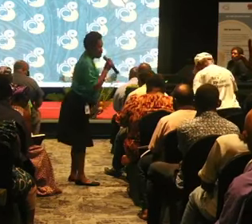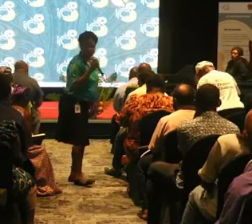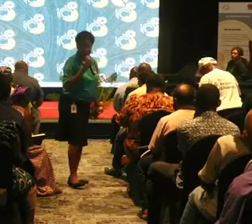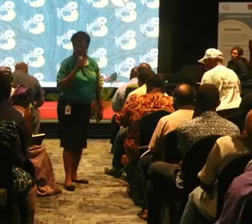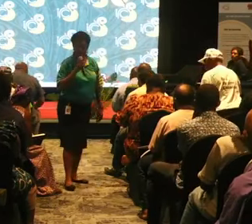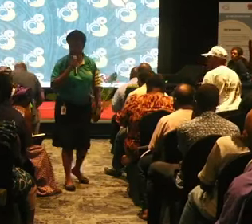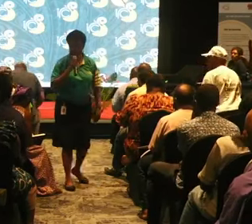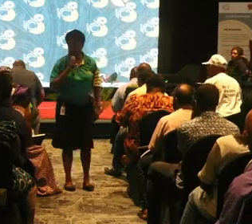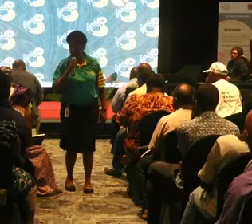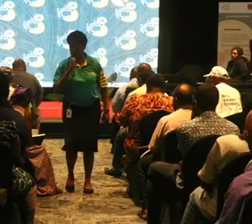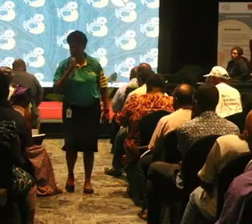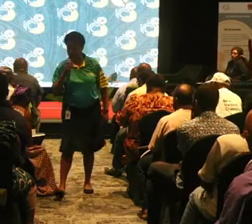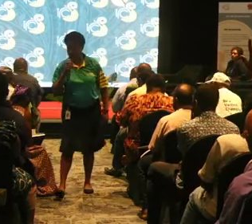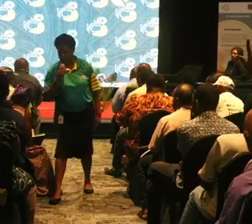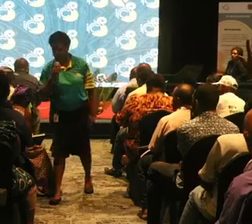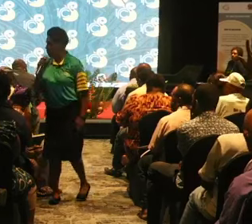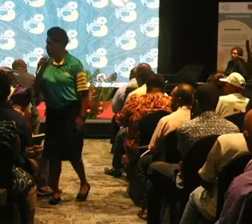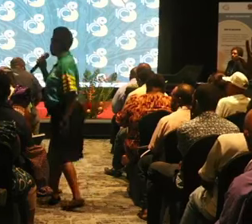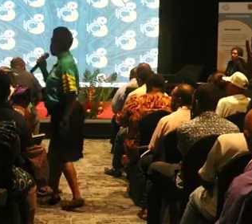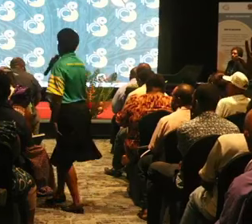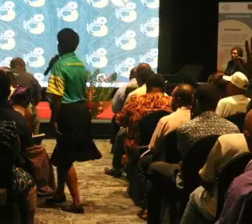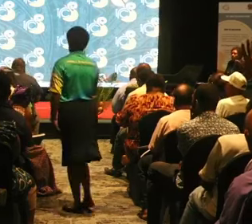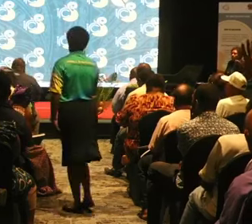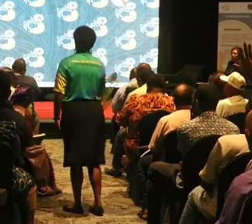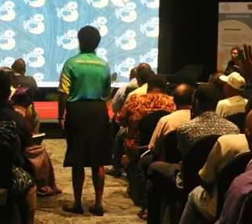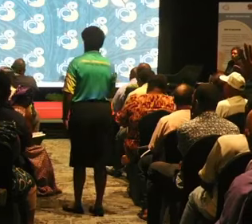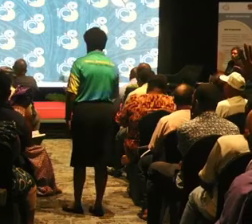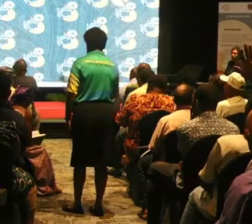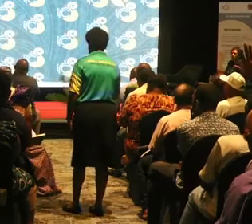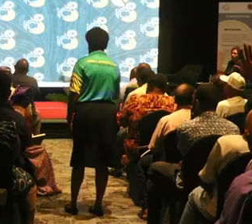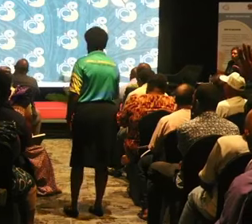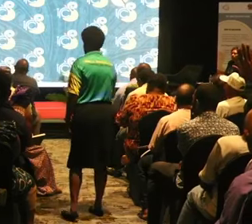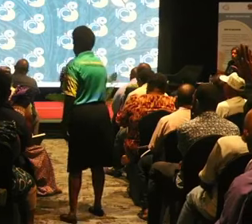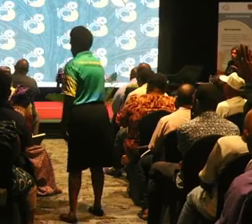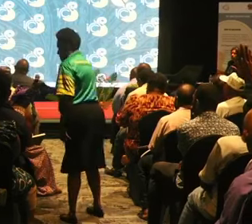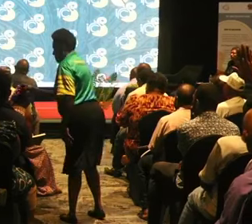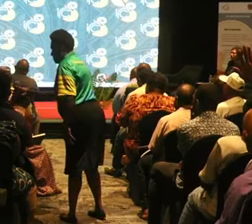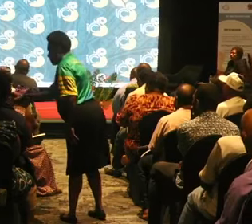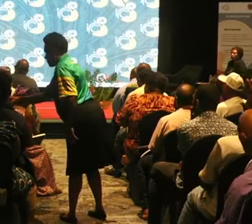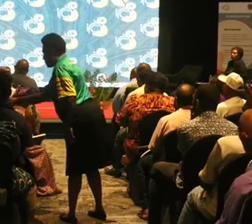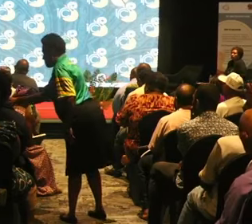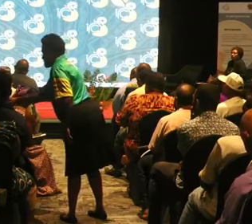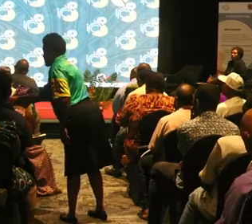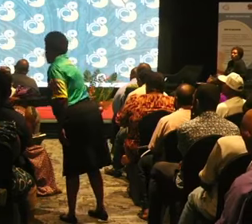Thank you, Thomas. Lo ask him blow you. Talk blow you. Come go back in.